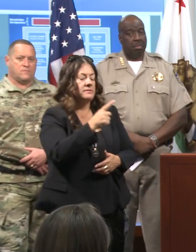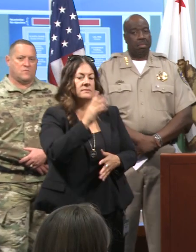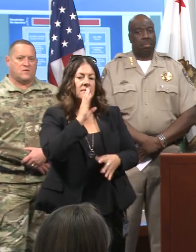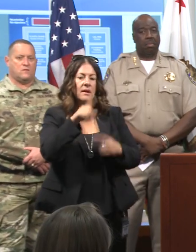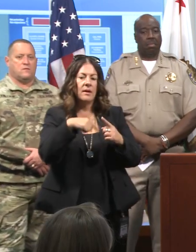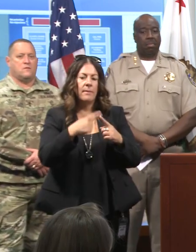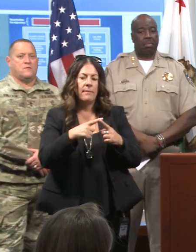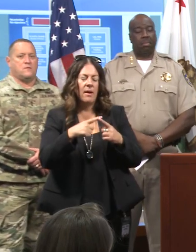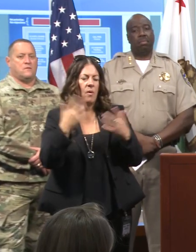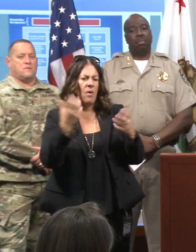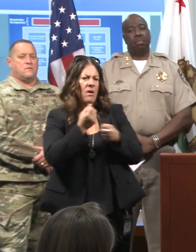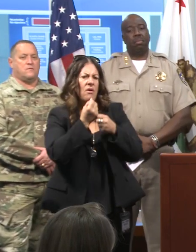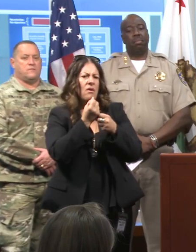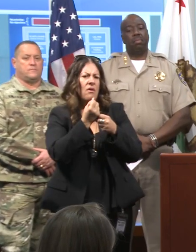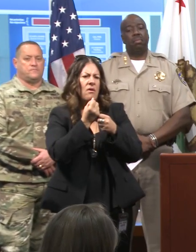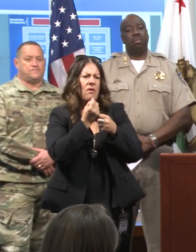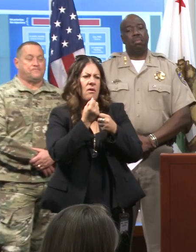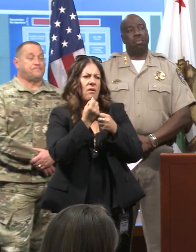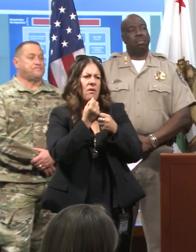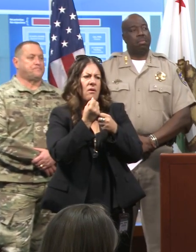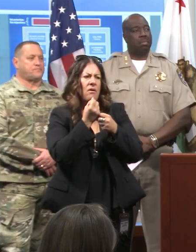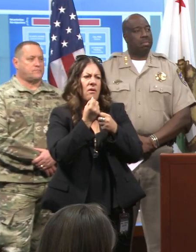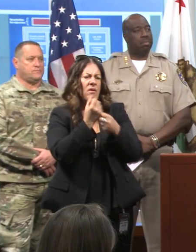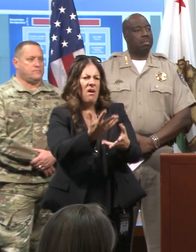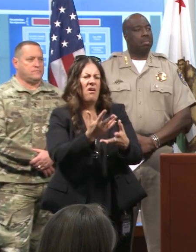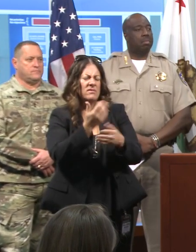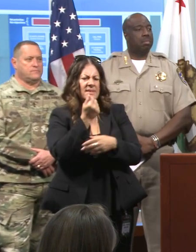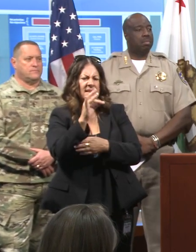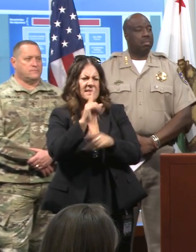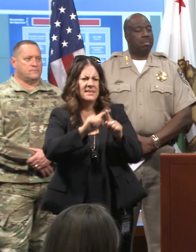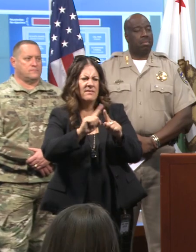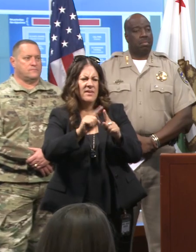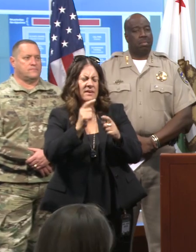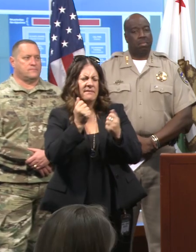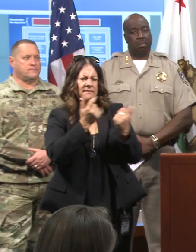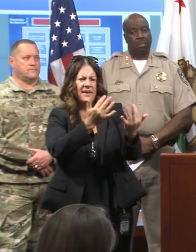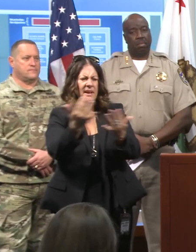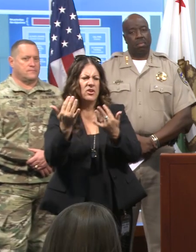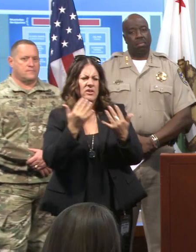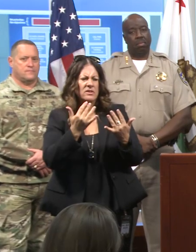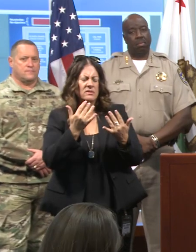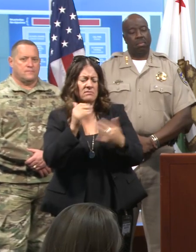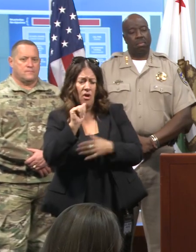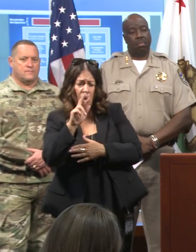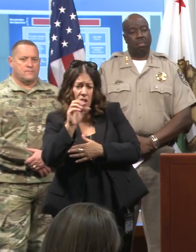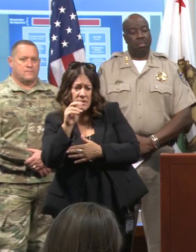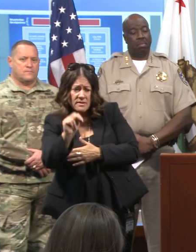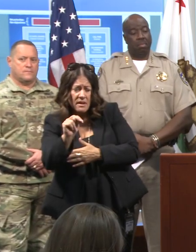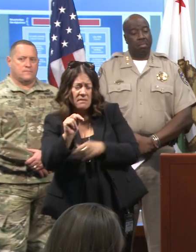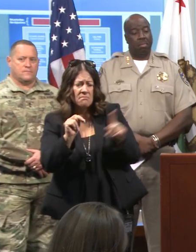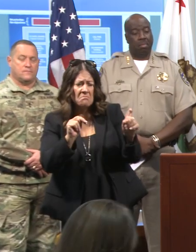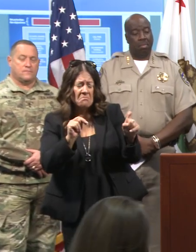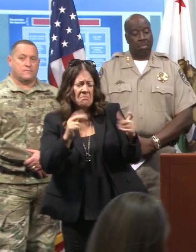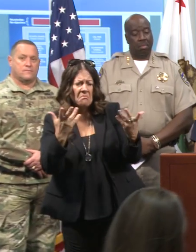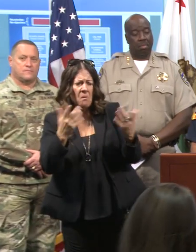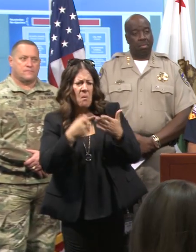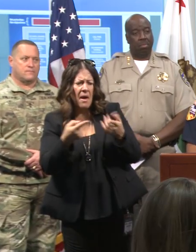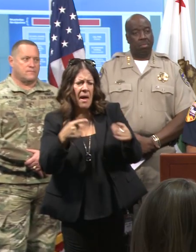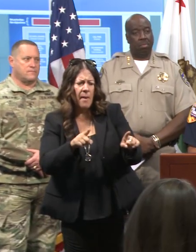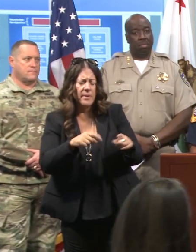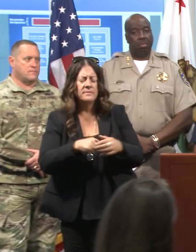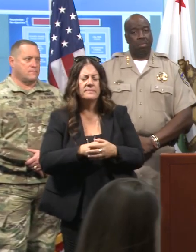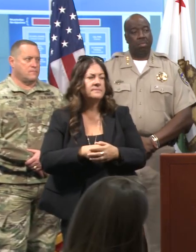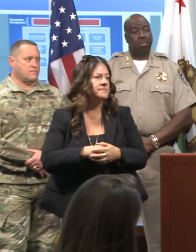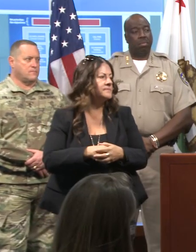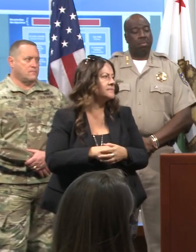all at once, and is there any suspicion that there could be something like arson involved with any of these fires? No, it's a very